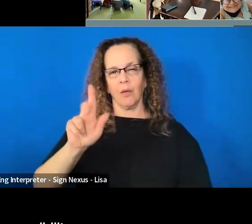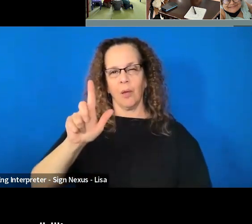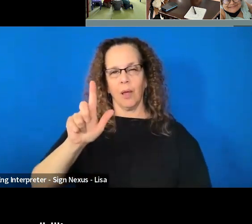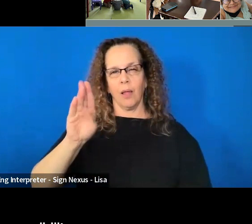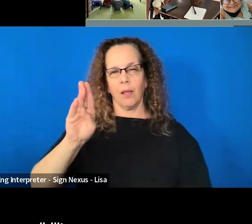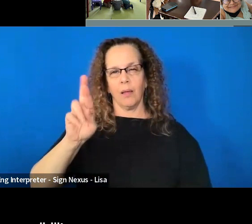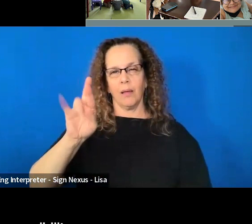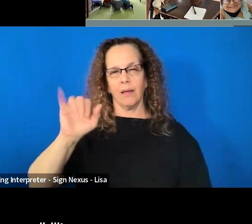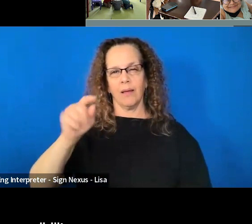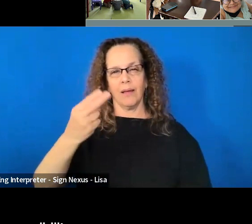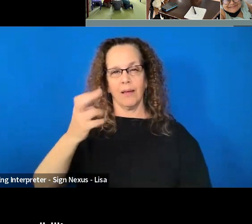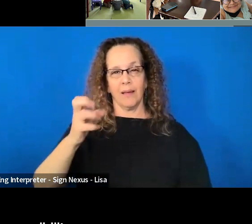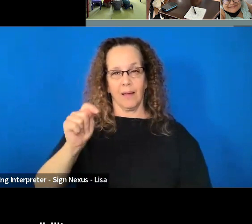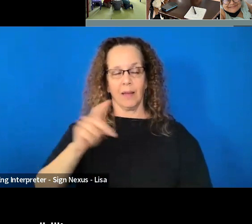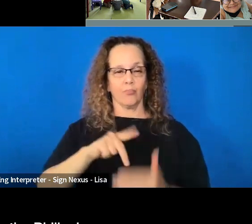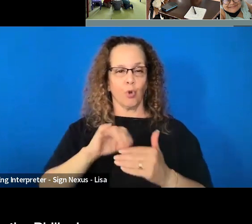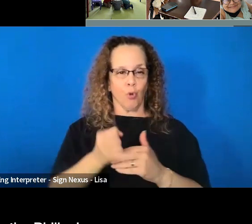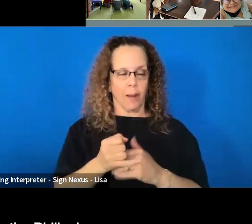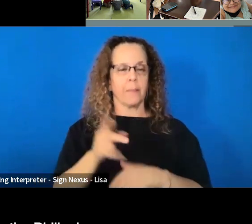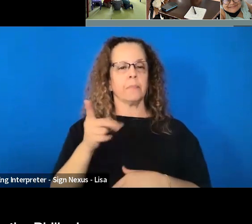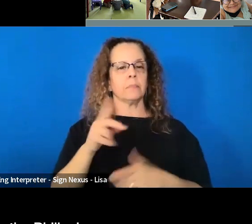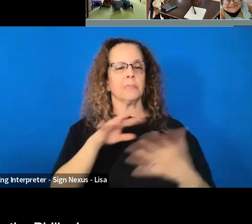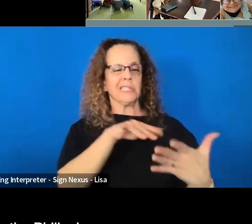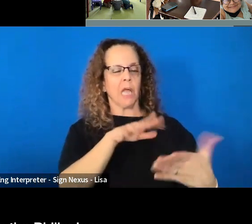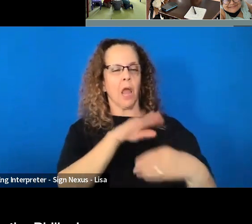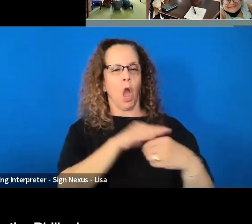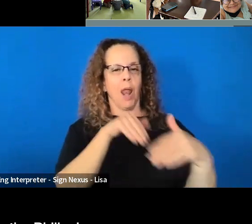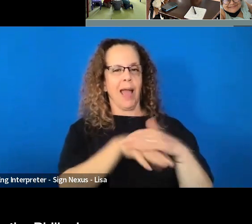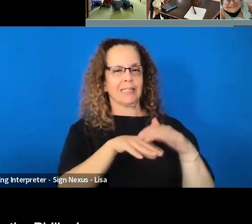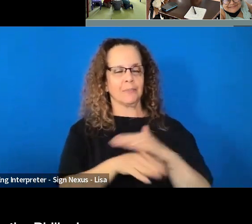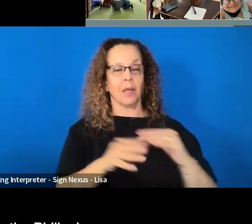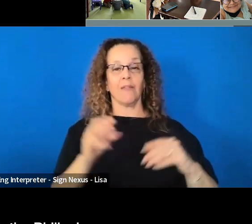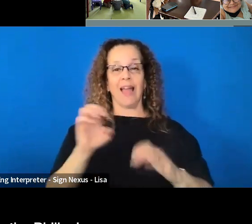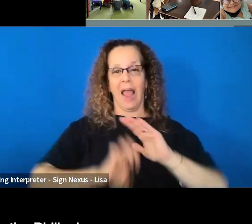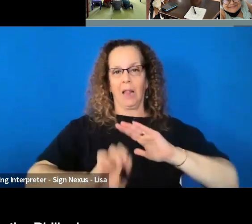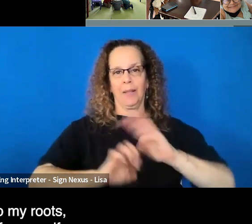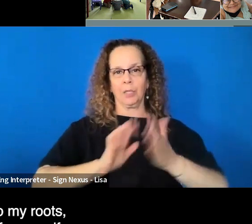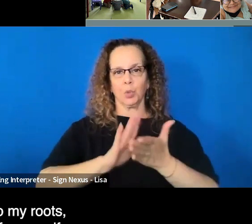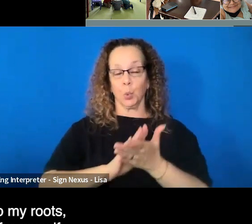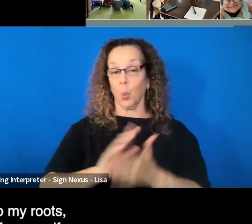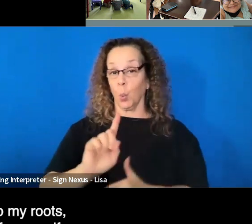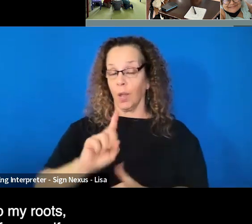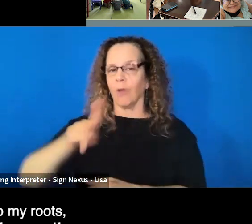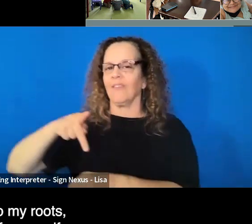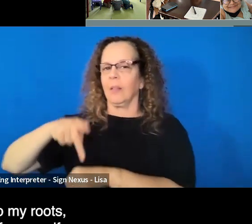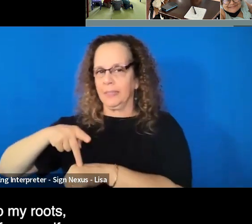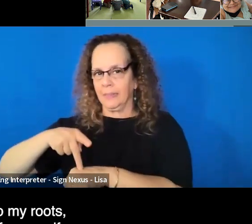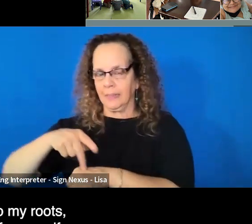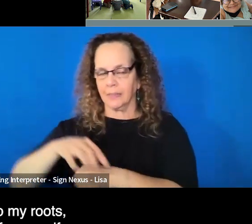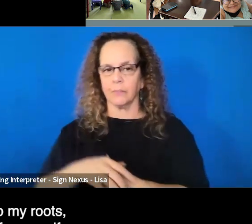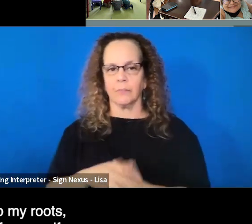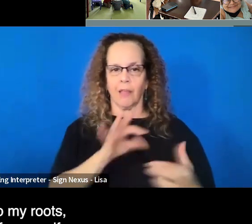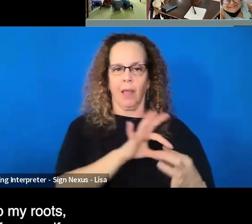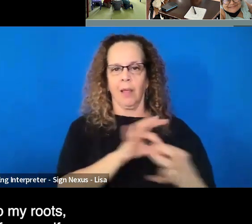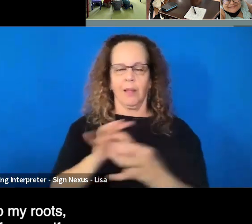is a study on the accessibility of elementary schools in the Philippines. Tying that back to my roots,